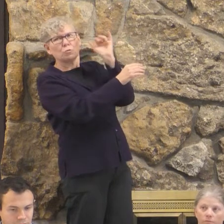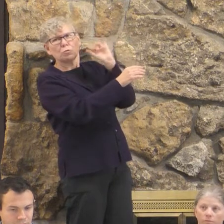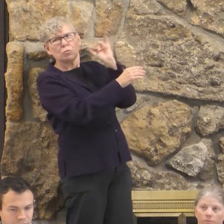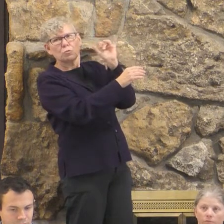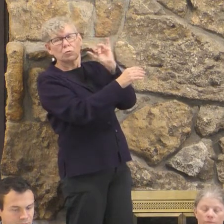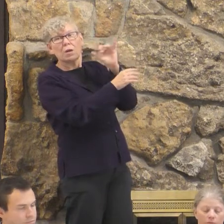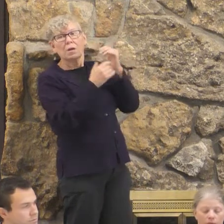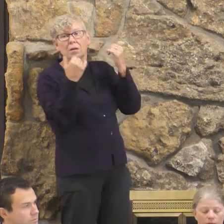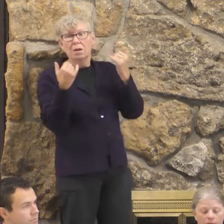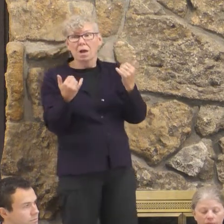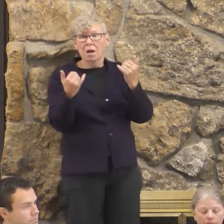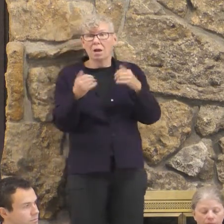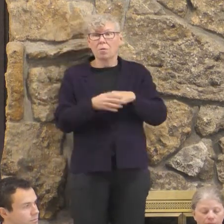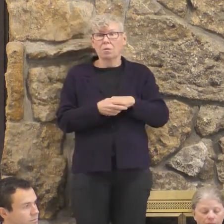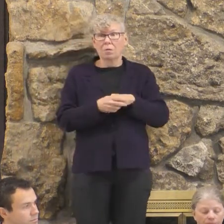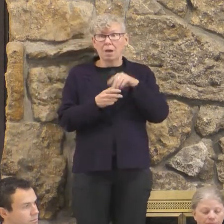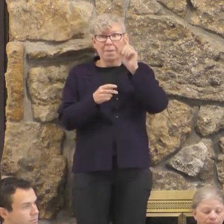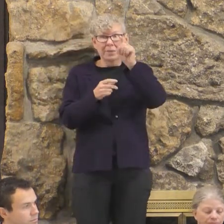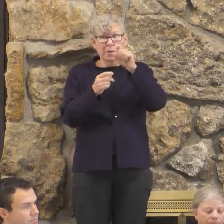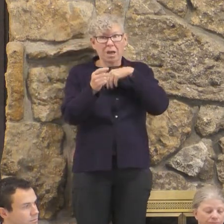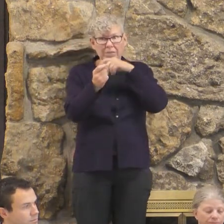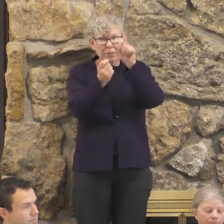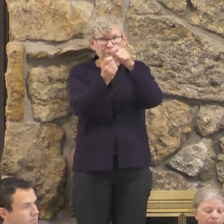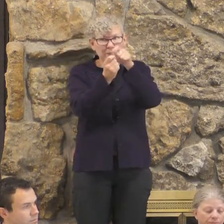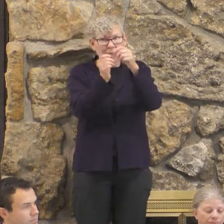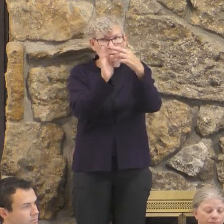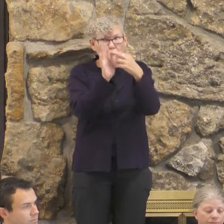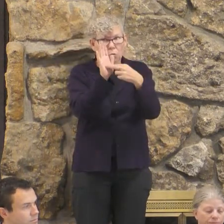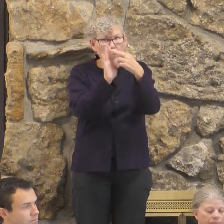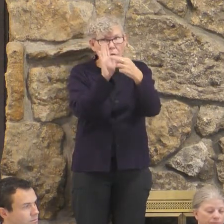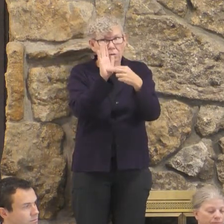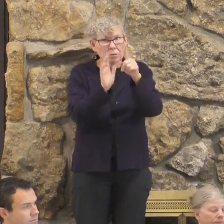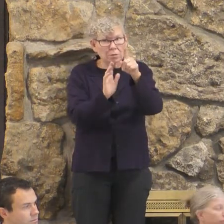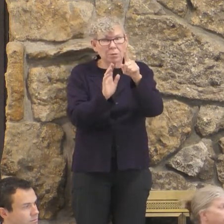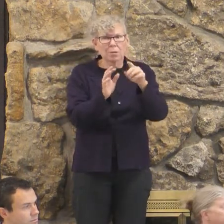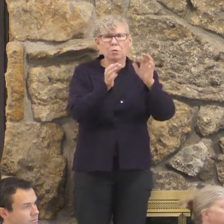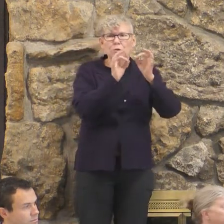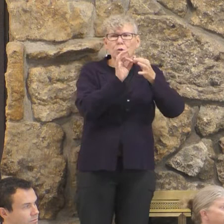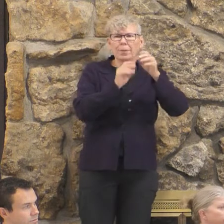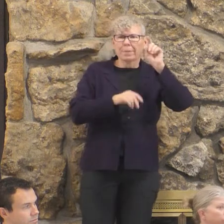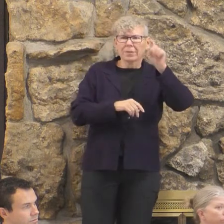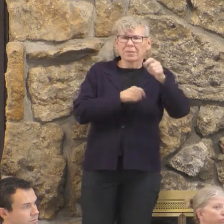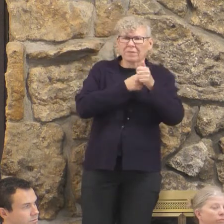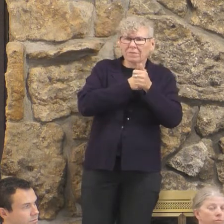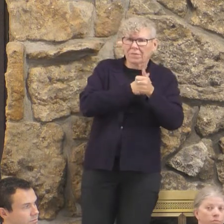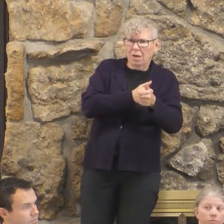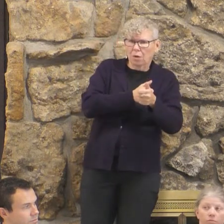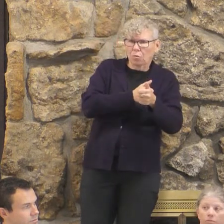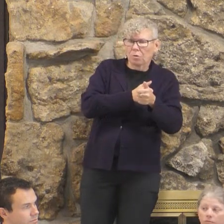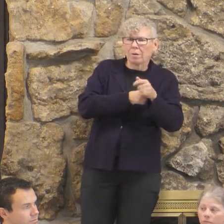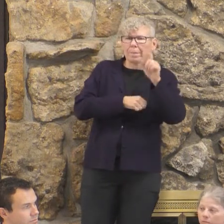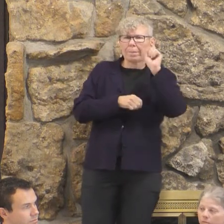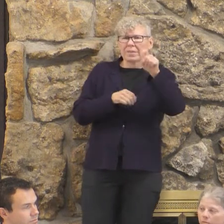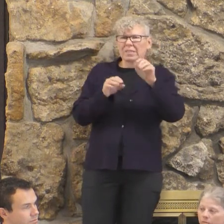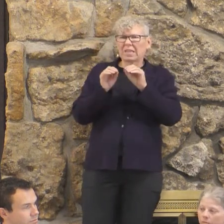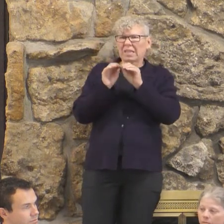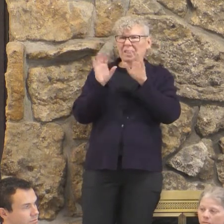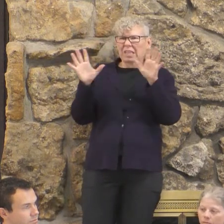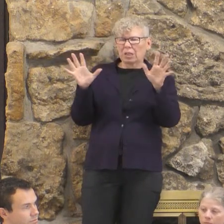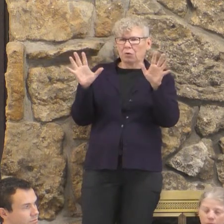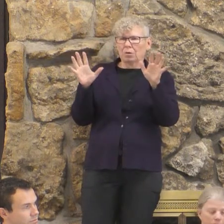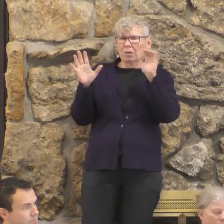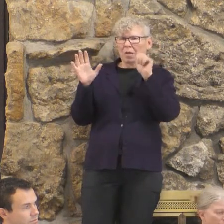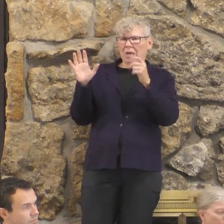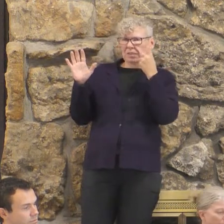met, then the video remote interpreter is not effective. Chief among those that I